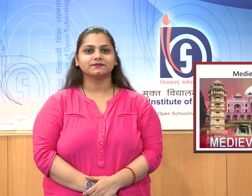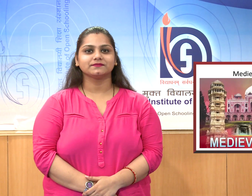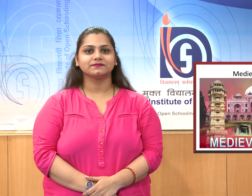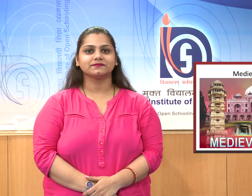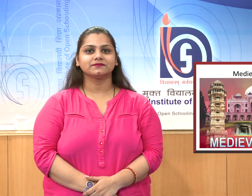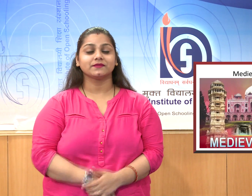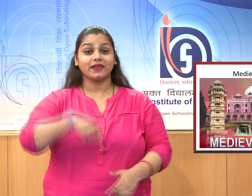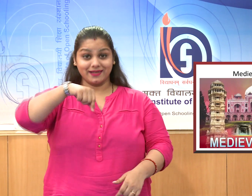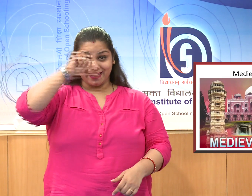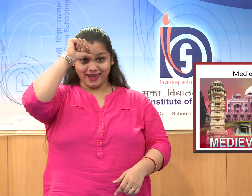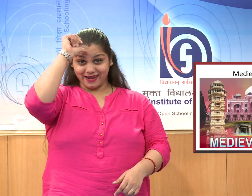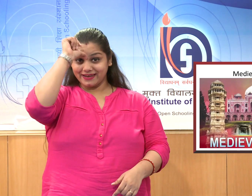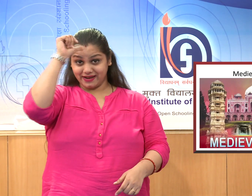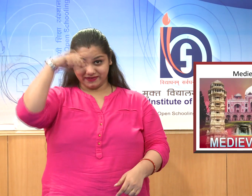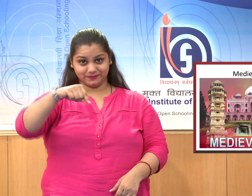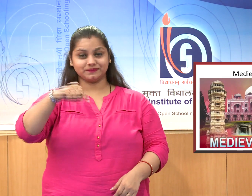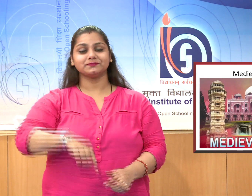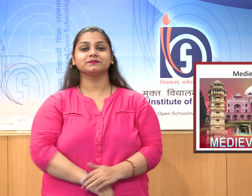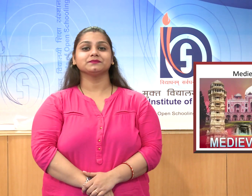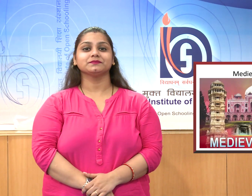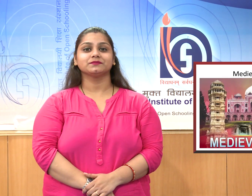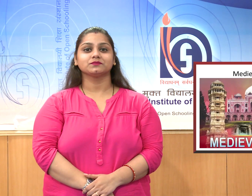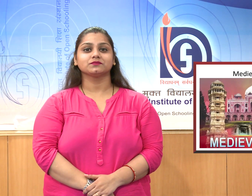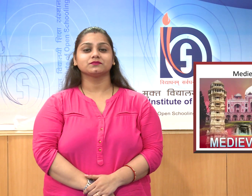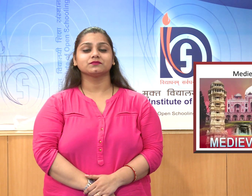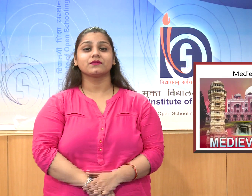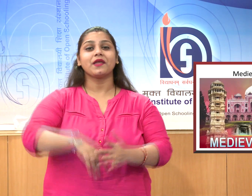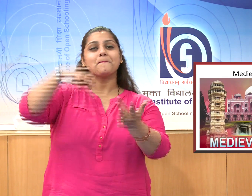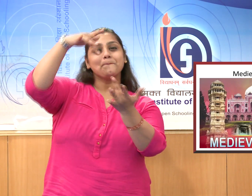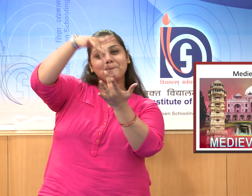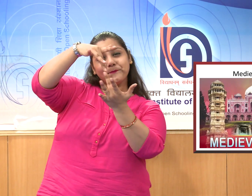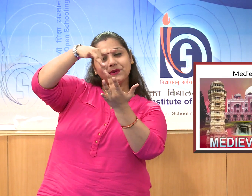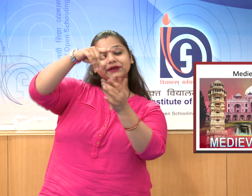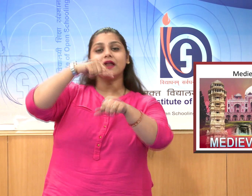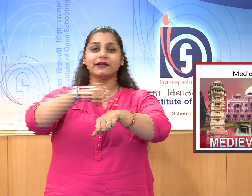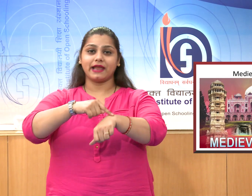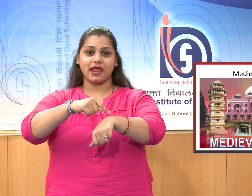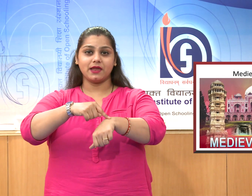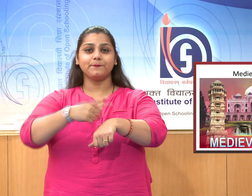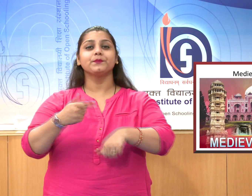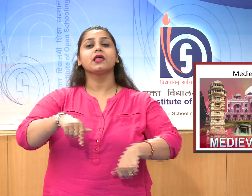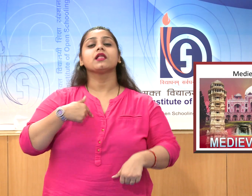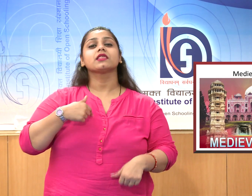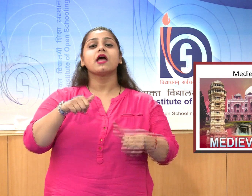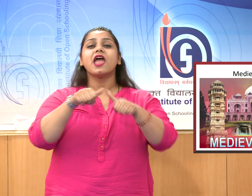In India, the medieval period was an age of